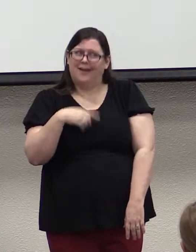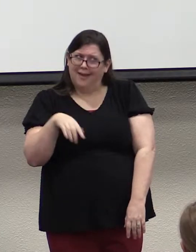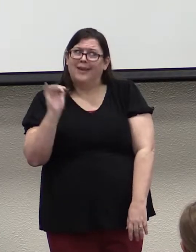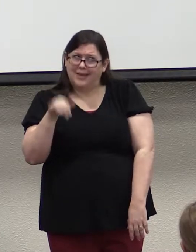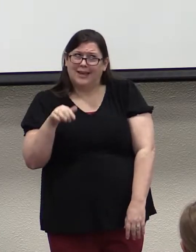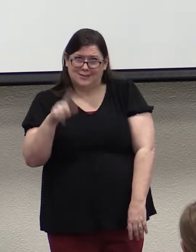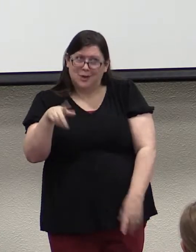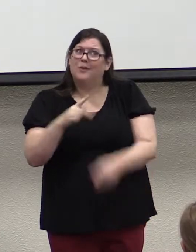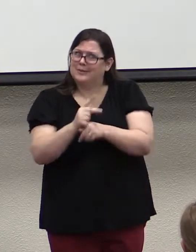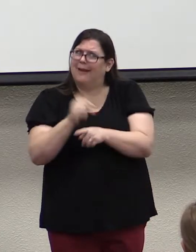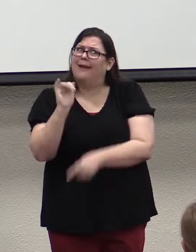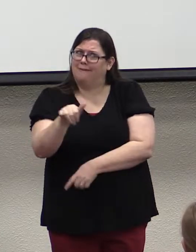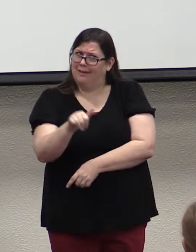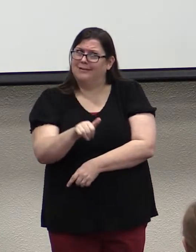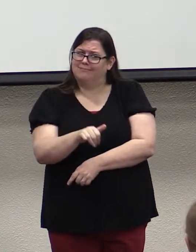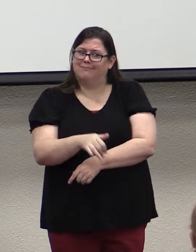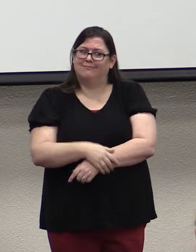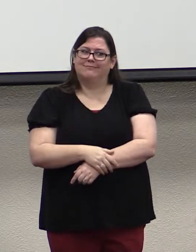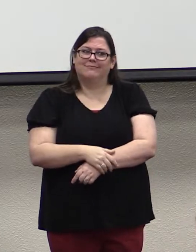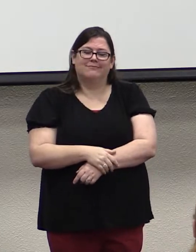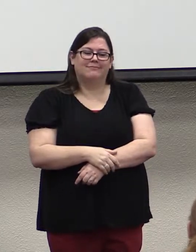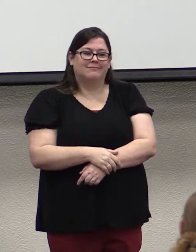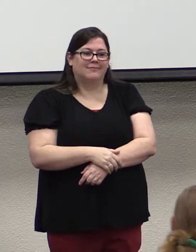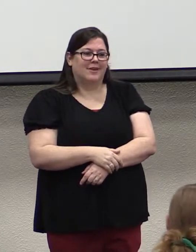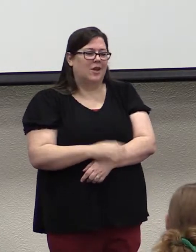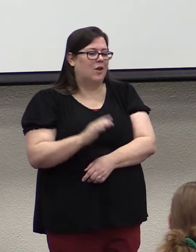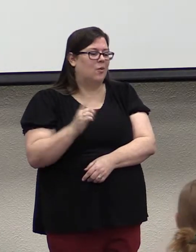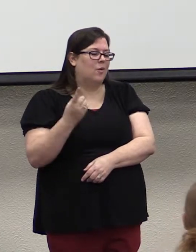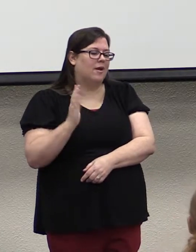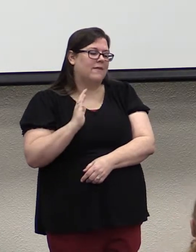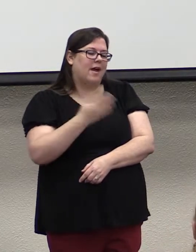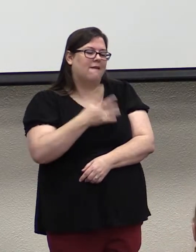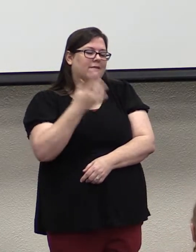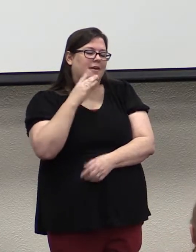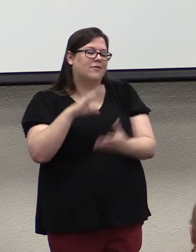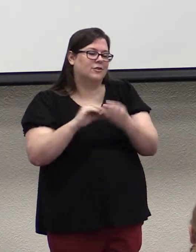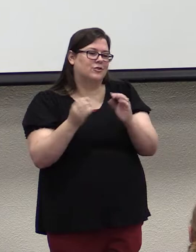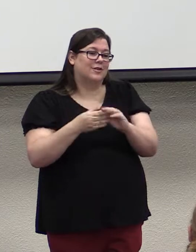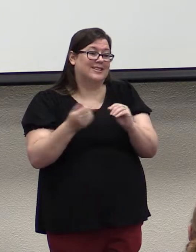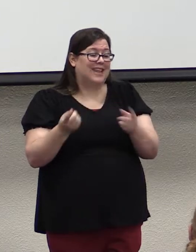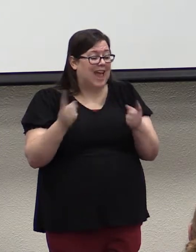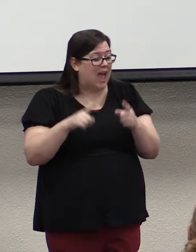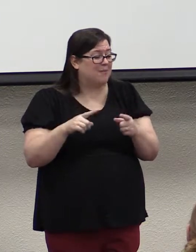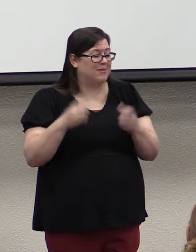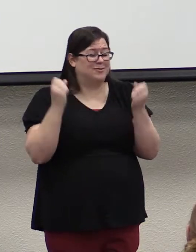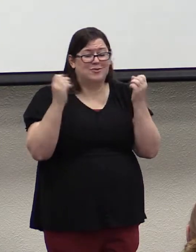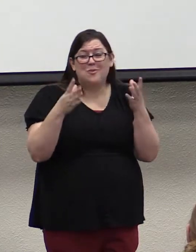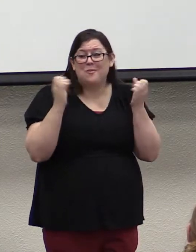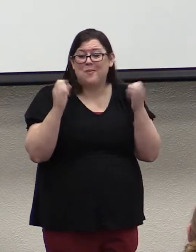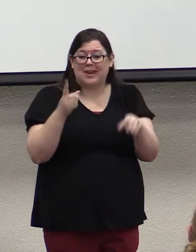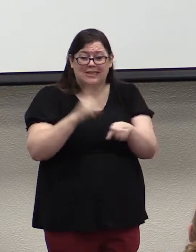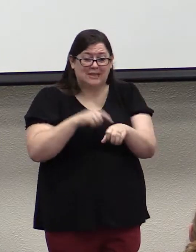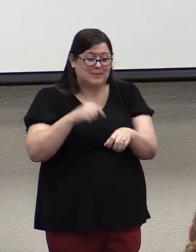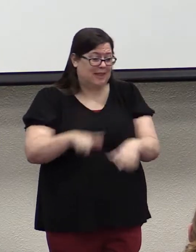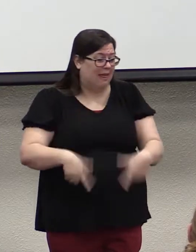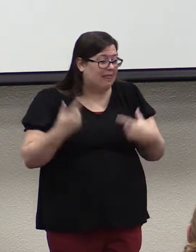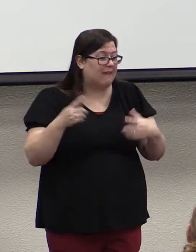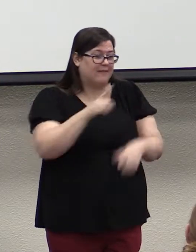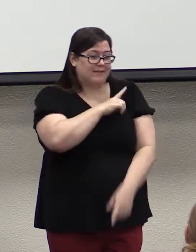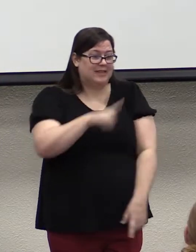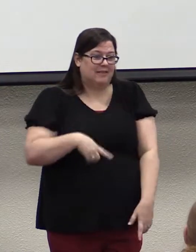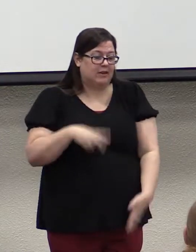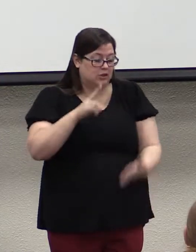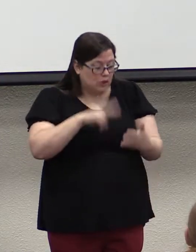do. It's one of our favorite stories in the Bible. That happens so many times in the life of David that as you read through 1st and